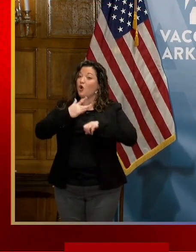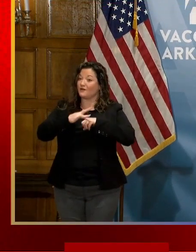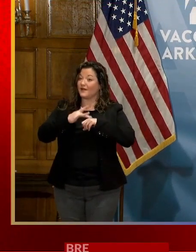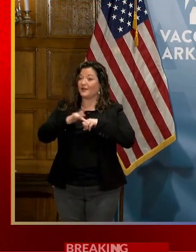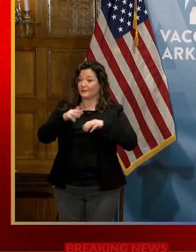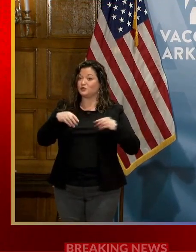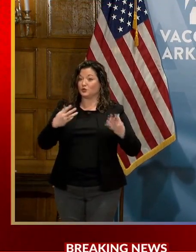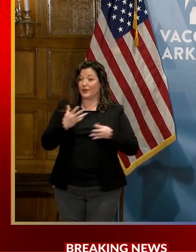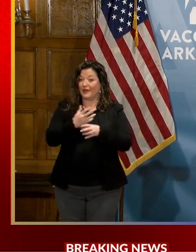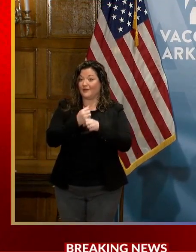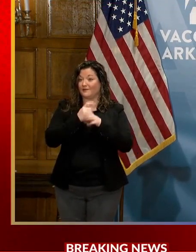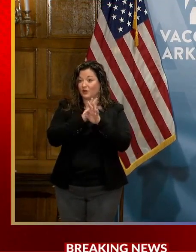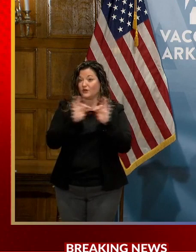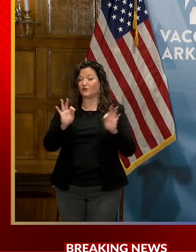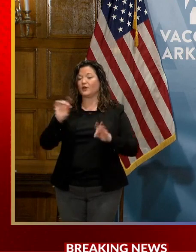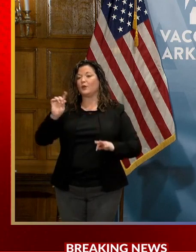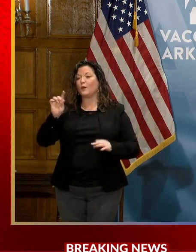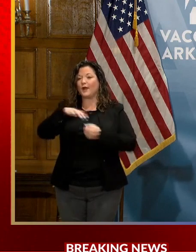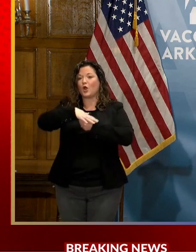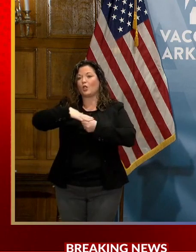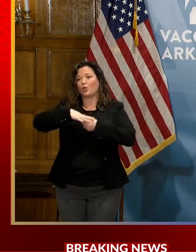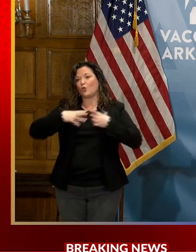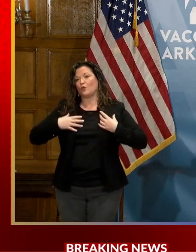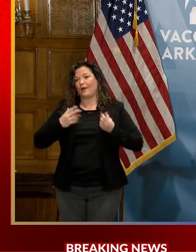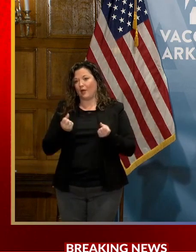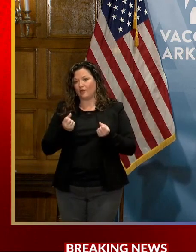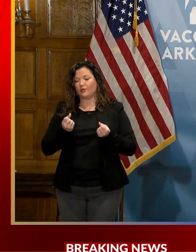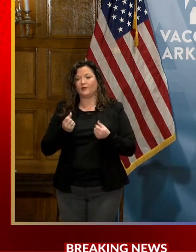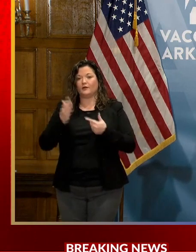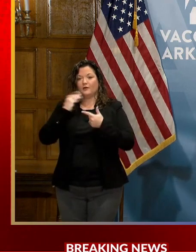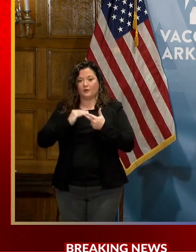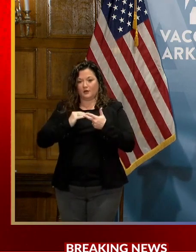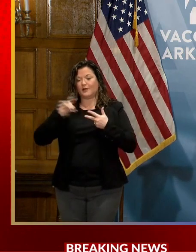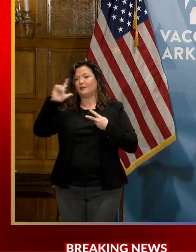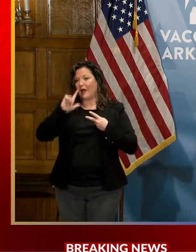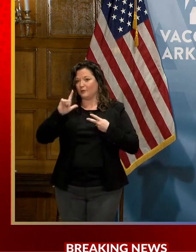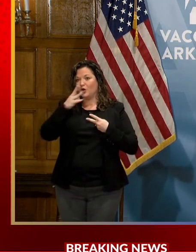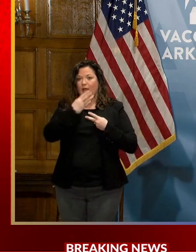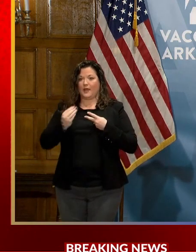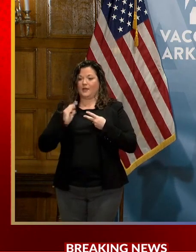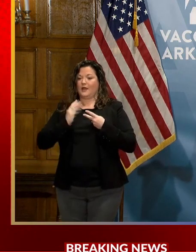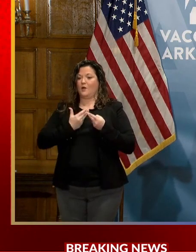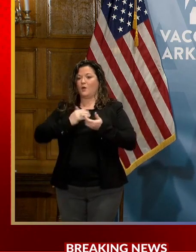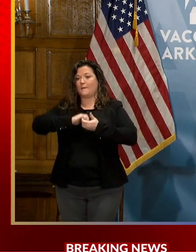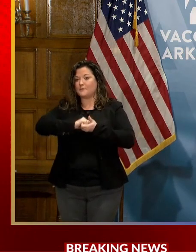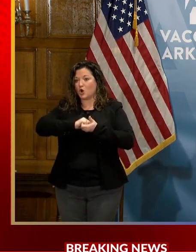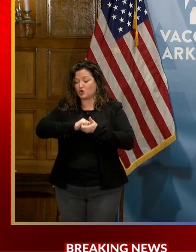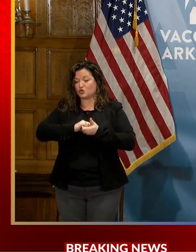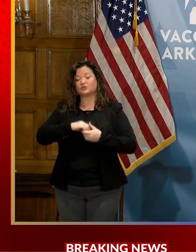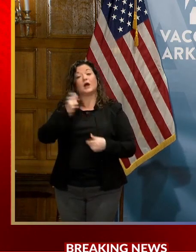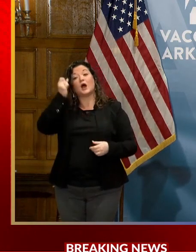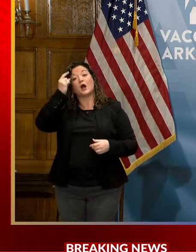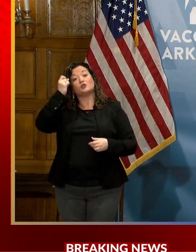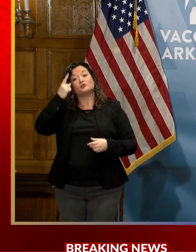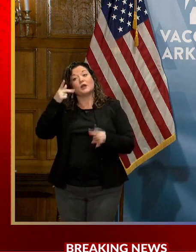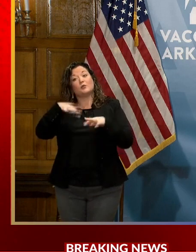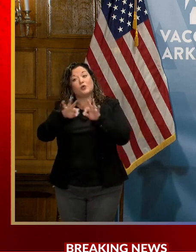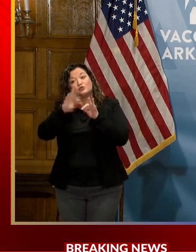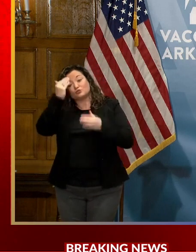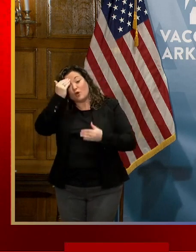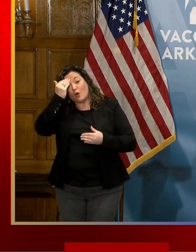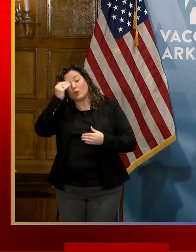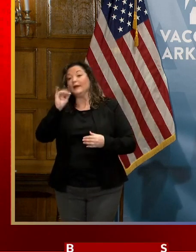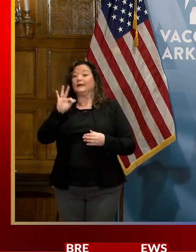free in our local health units, our libraries, and our partners. It's important to note that if you have